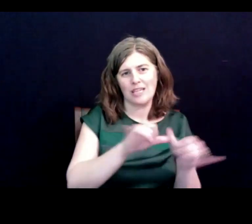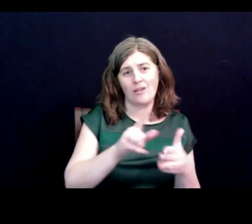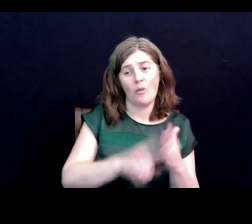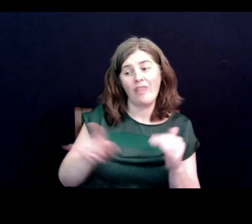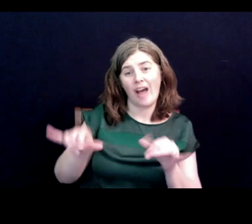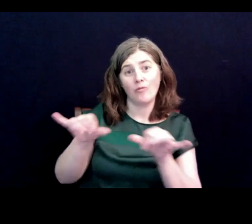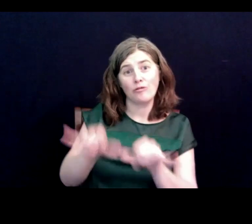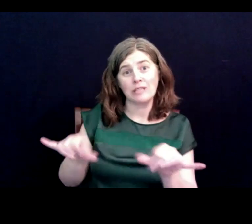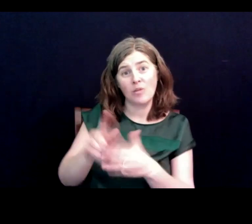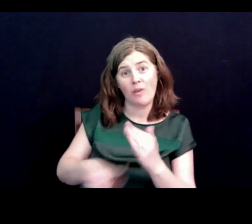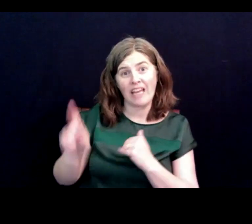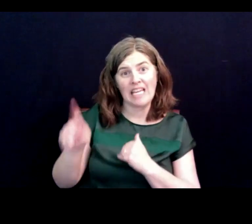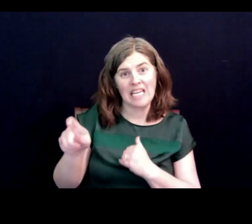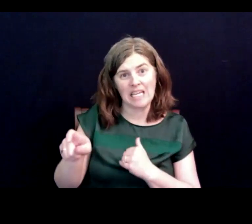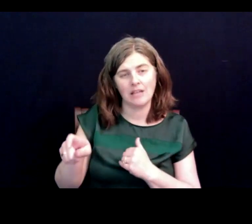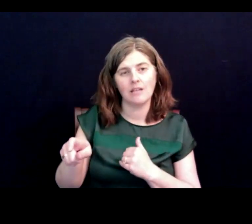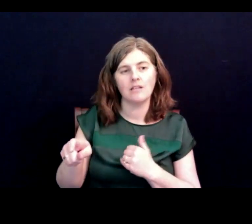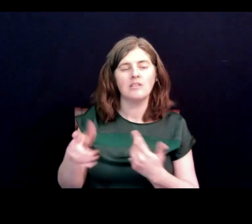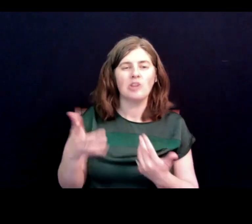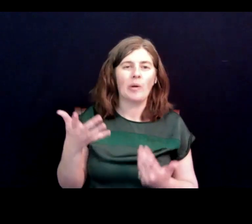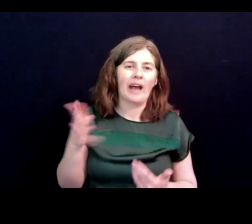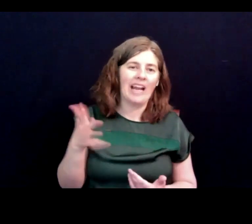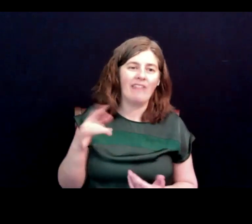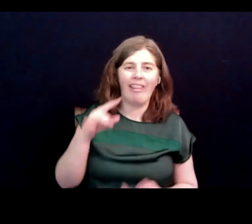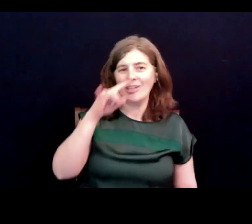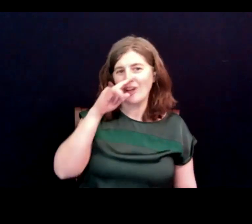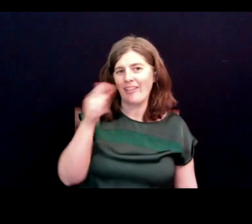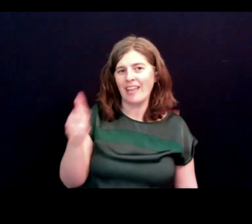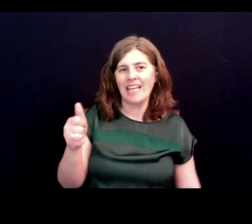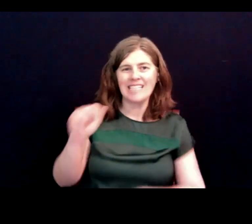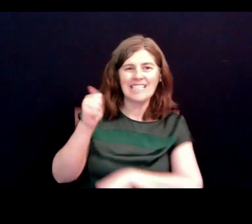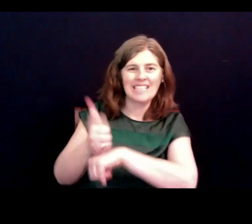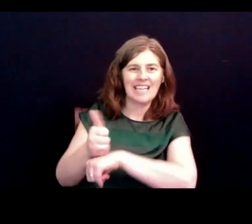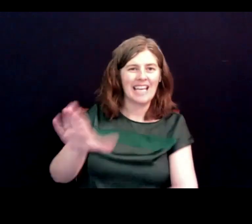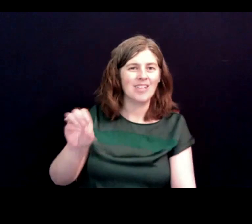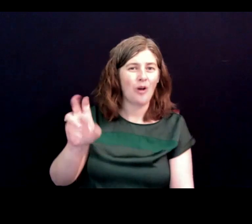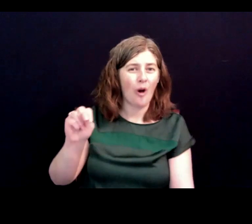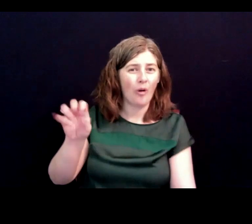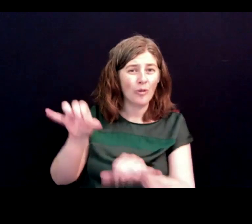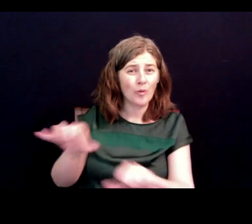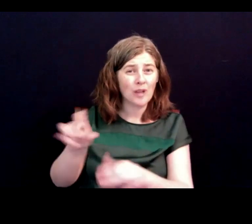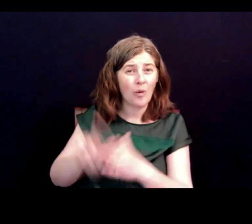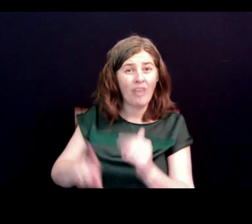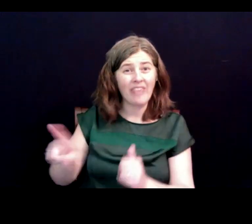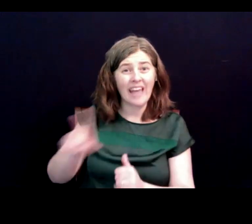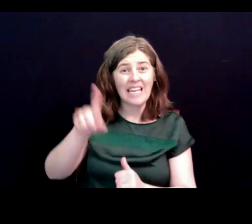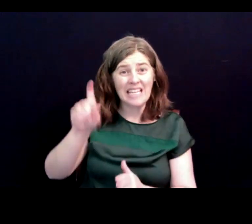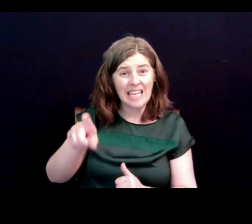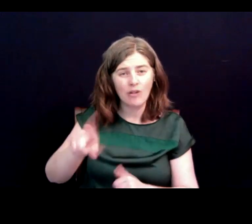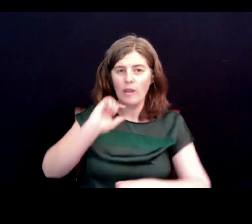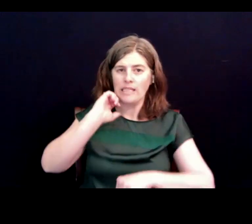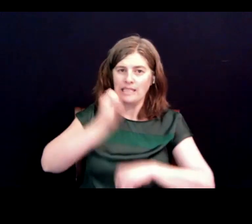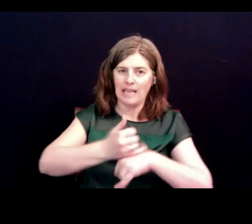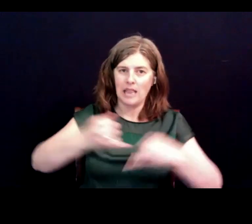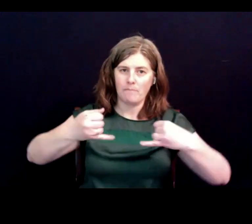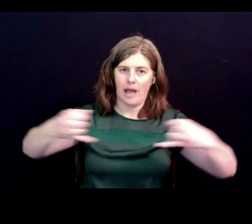likes. So in a sense, the child is setting his own routine, but in reality, what they need are the boundaries that are being